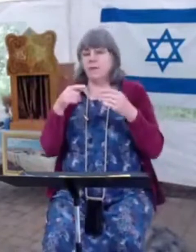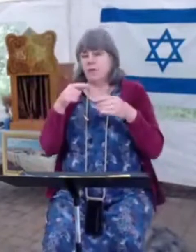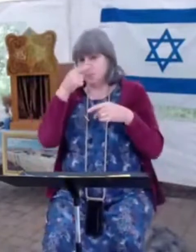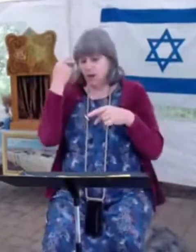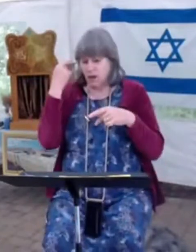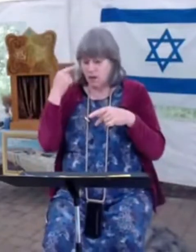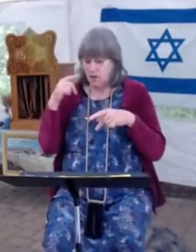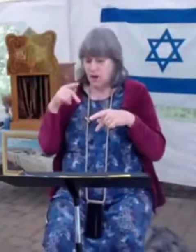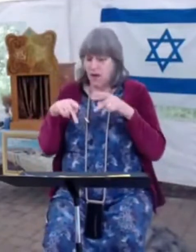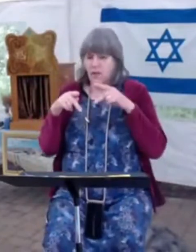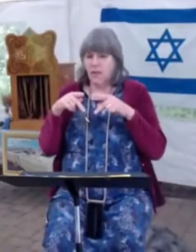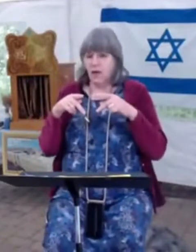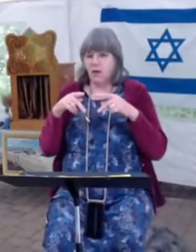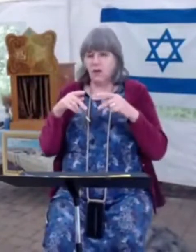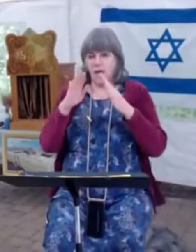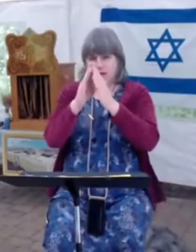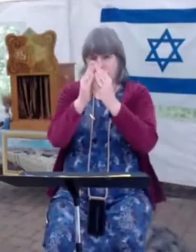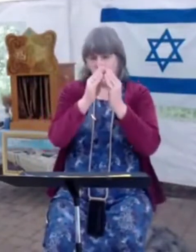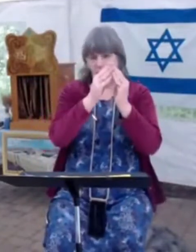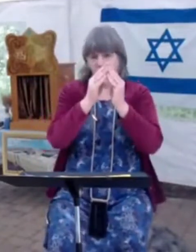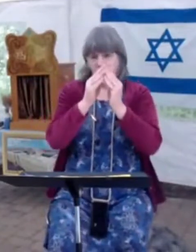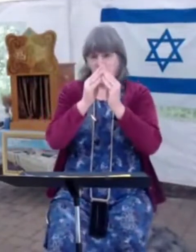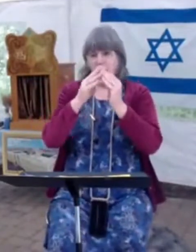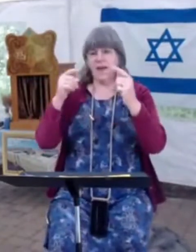done. And